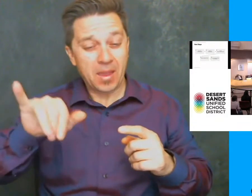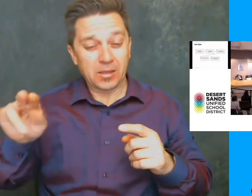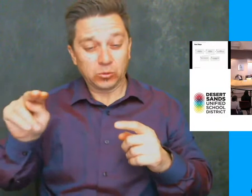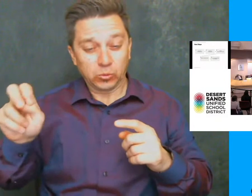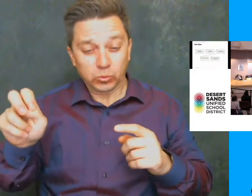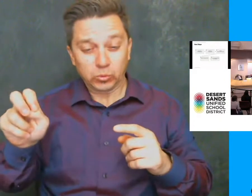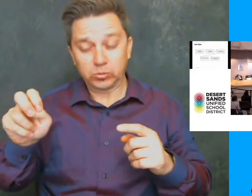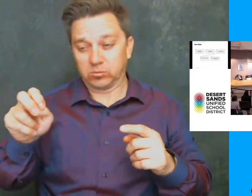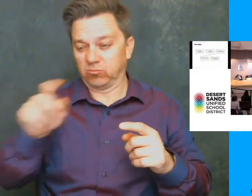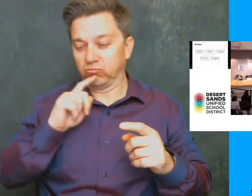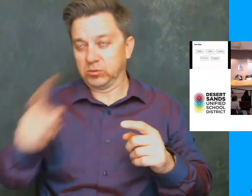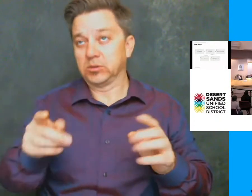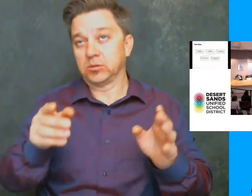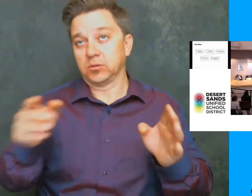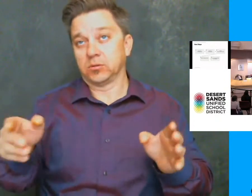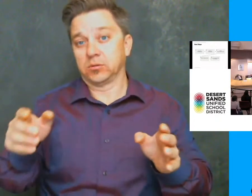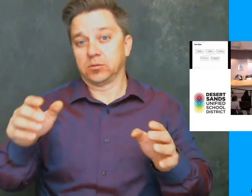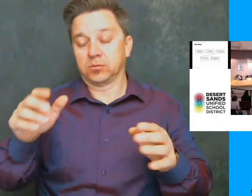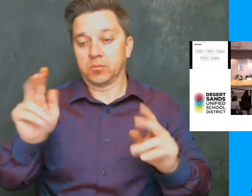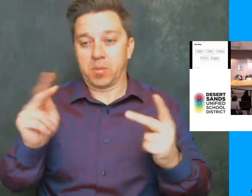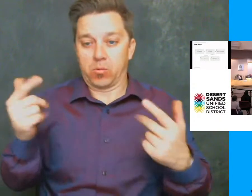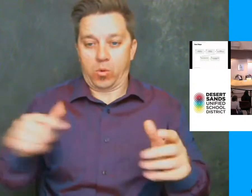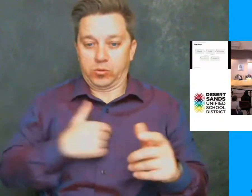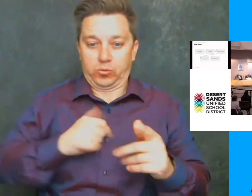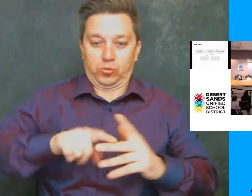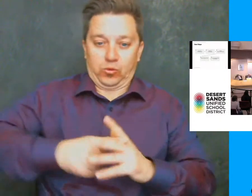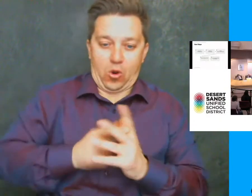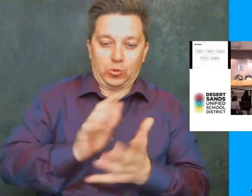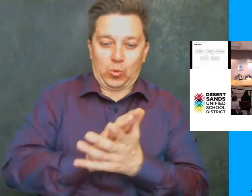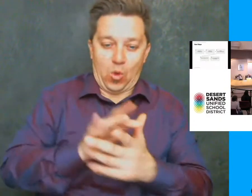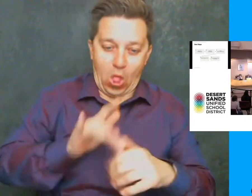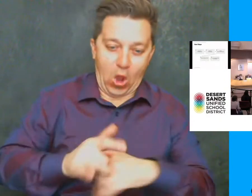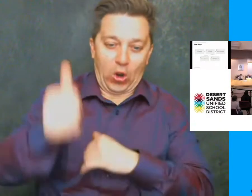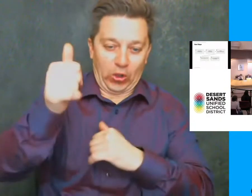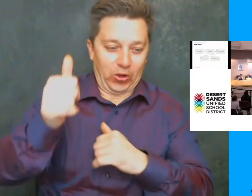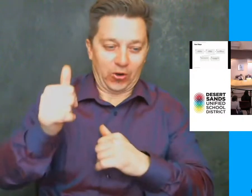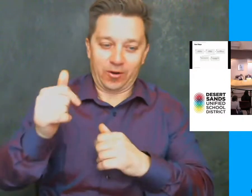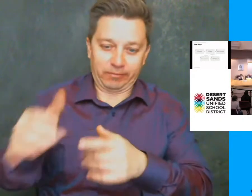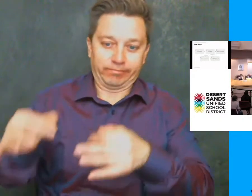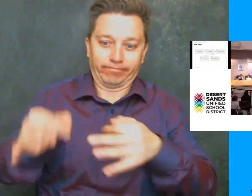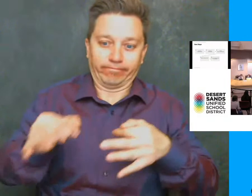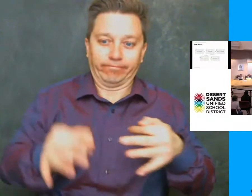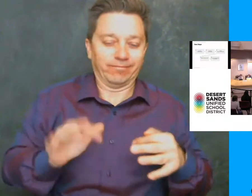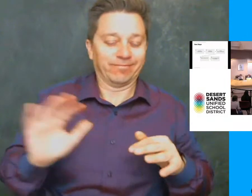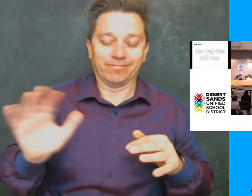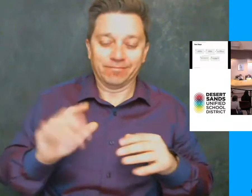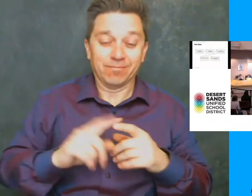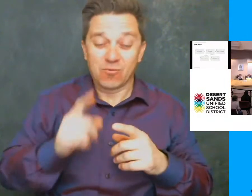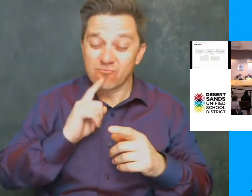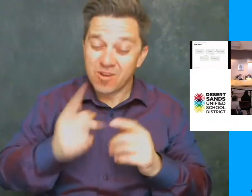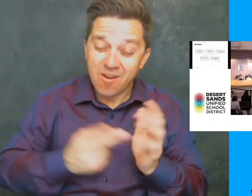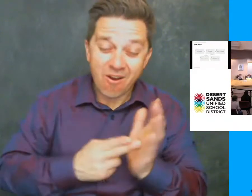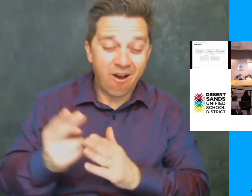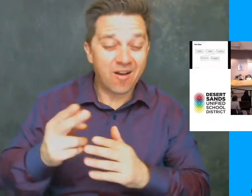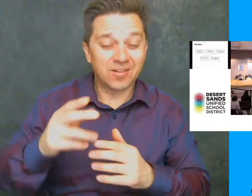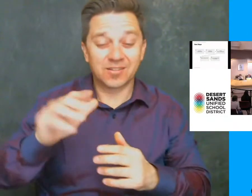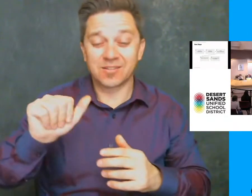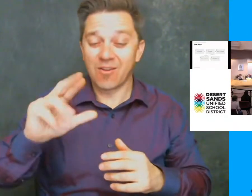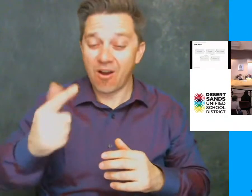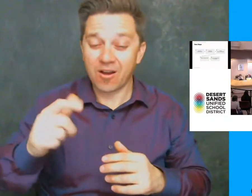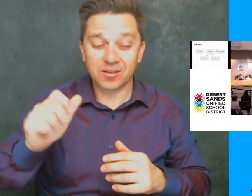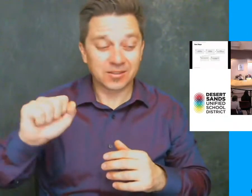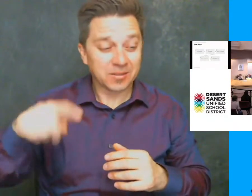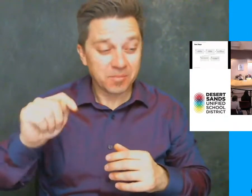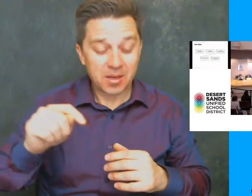August to, I mean, people don't want us to start school earlier and earlier all the time, but The truth is August, September are all killer months